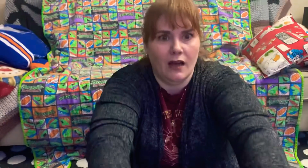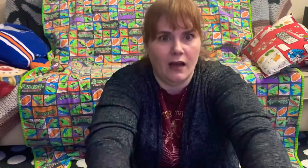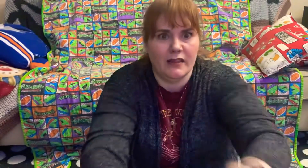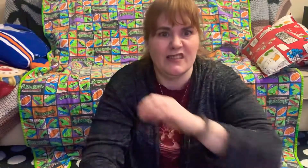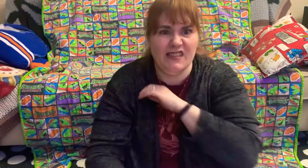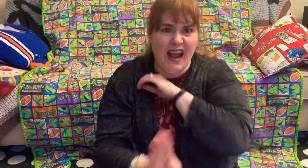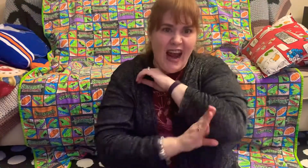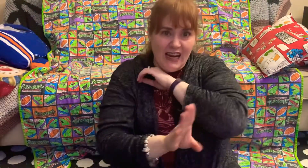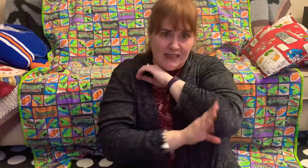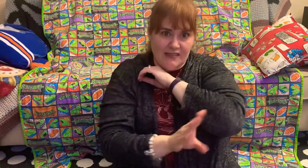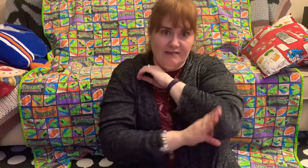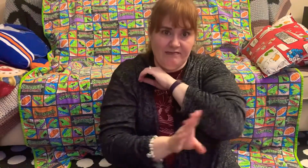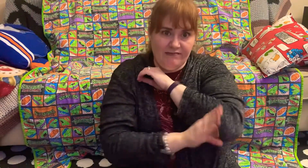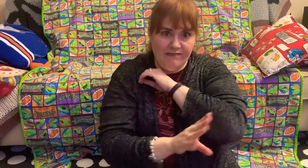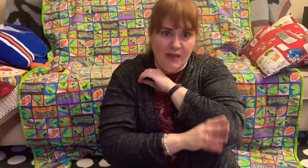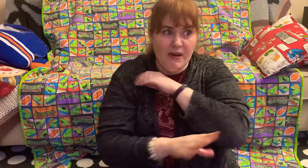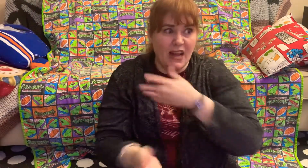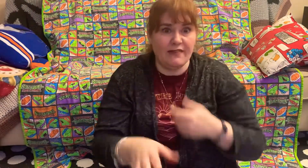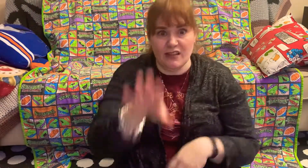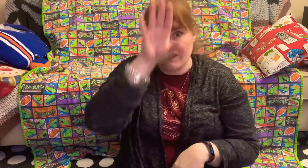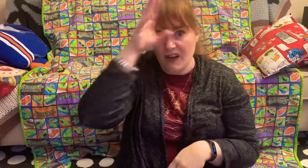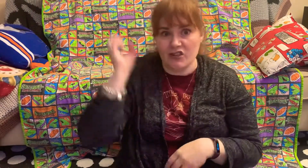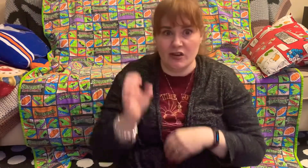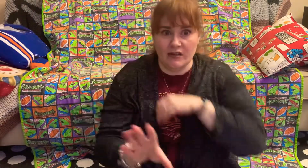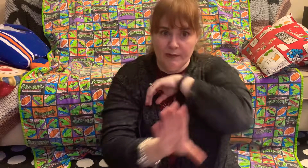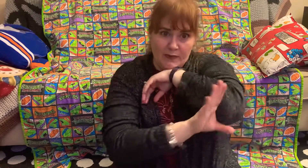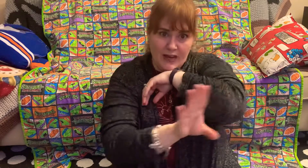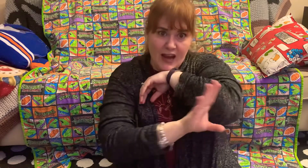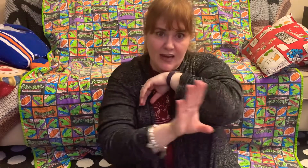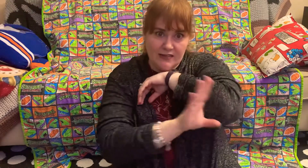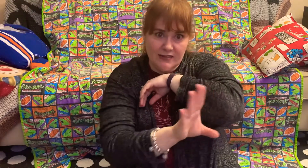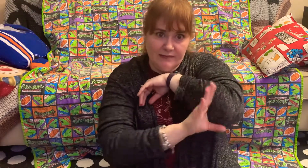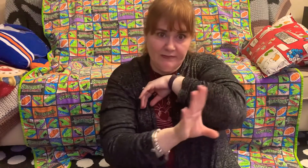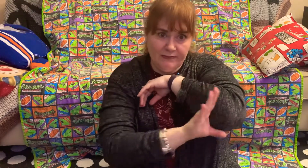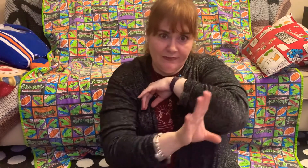This is an axe. They might have it on the fire truck, an axe.